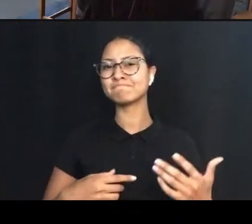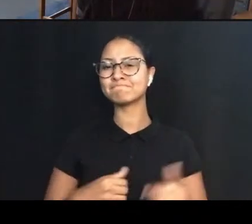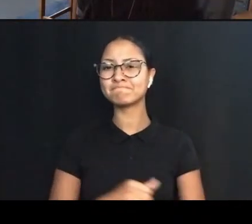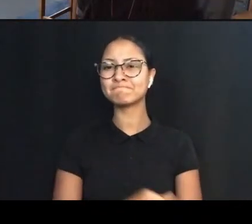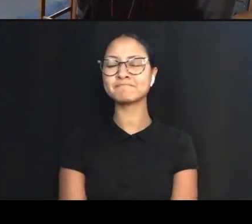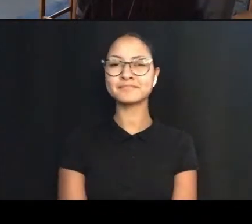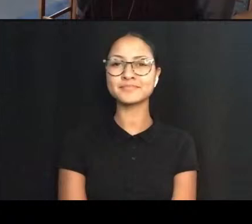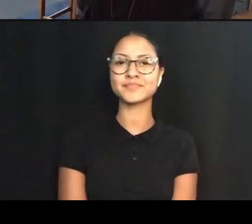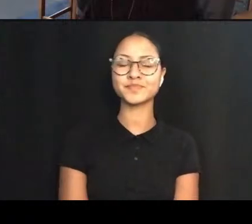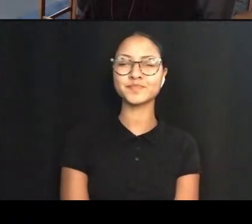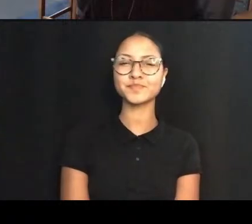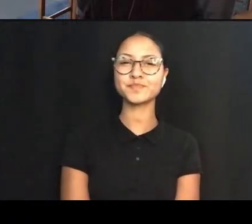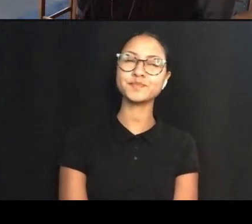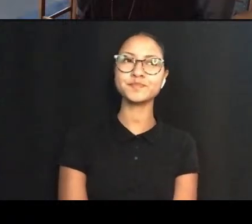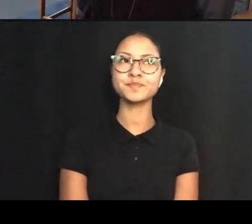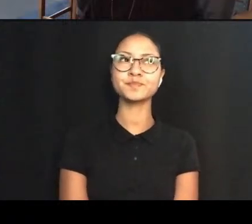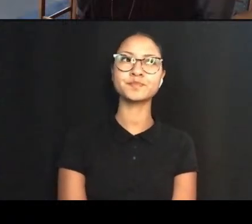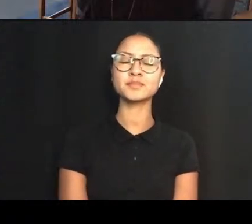you have,